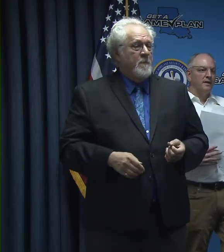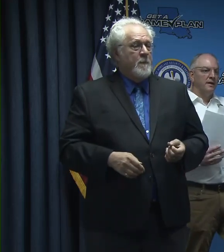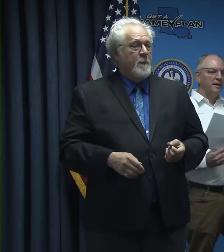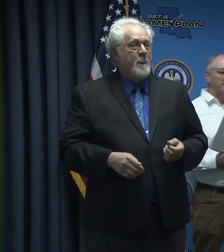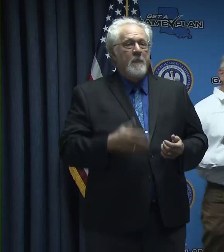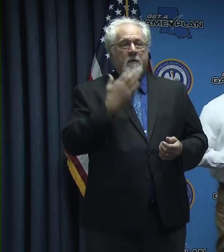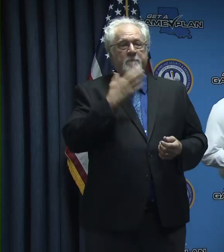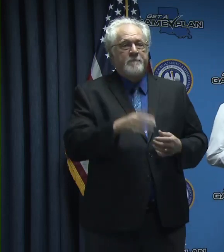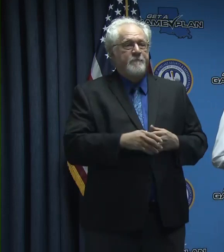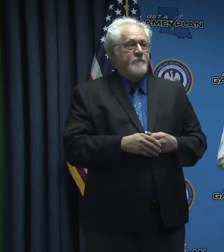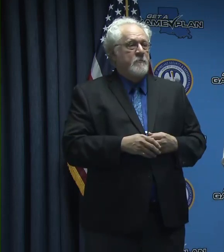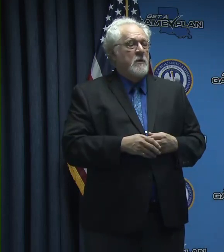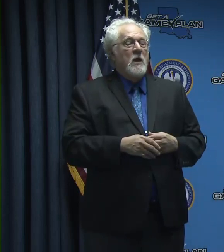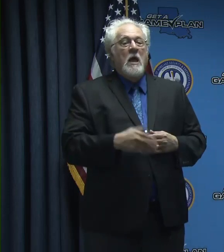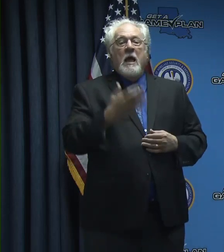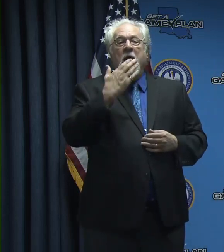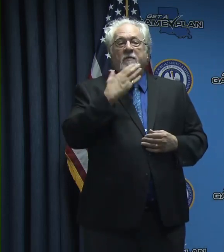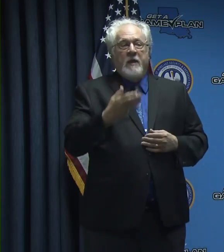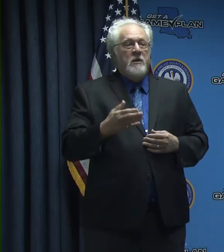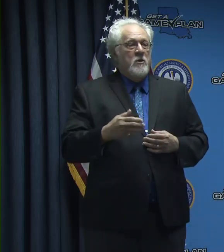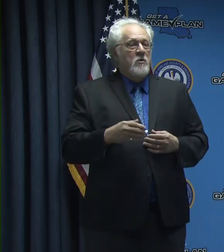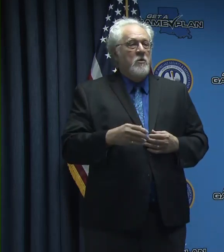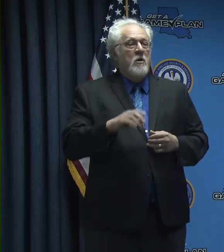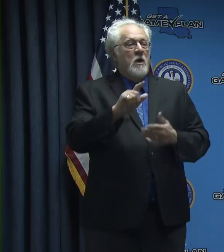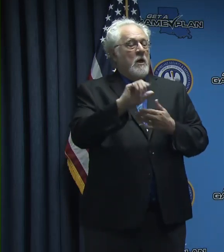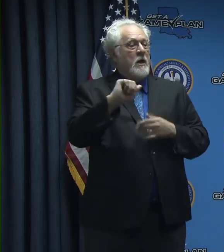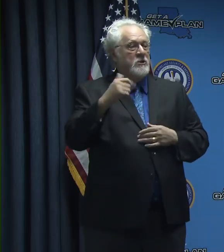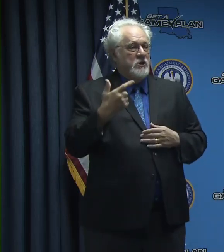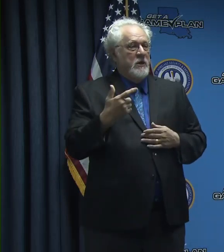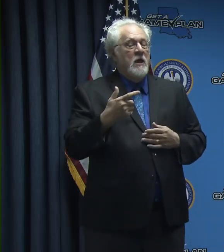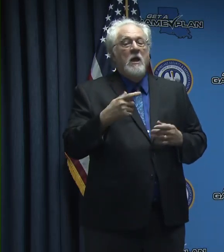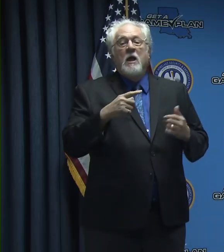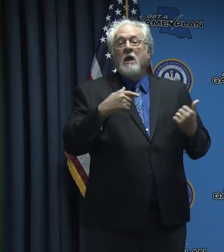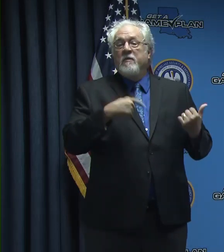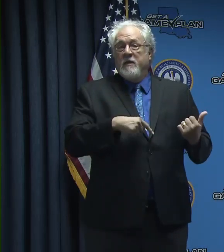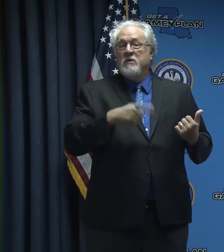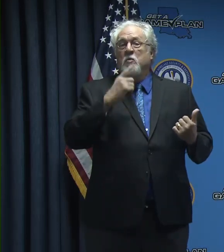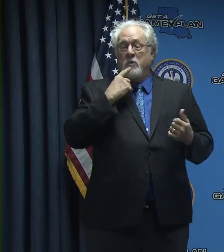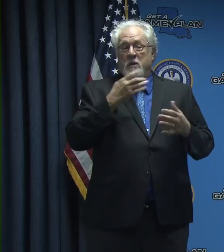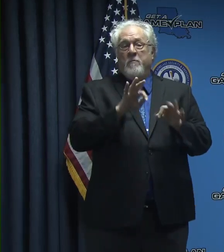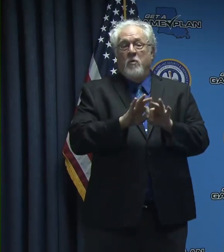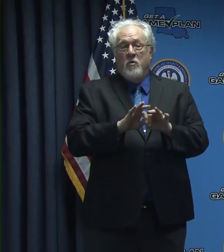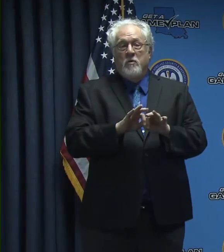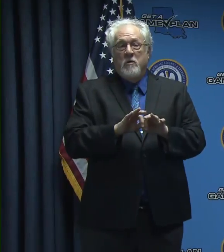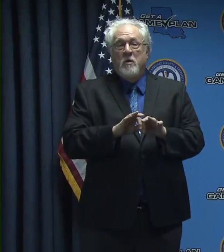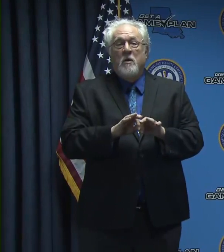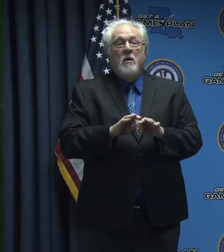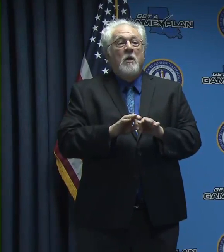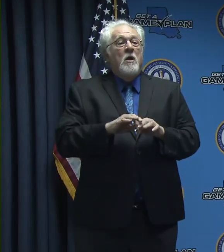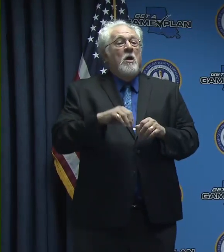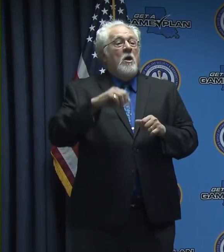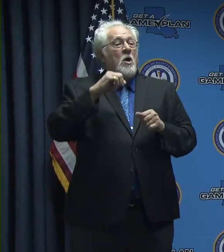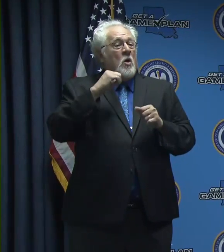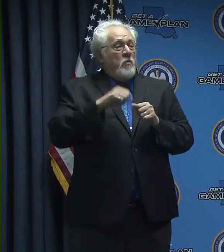All right, thank you. Thank you very much, and thank you, Attorney General. This is really important. You will recall that a couple of weeks ago,